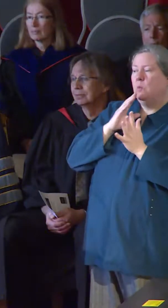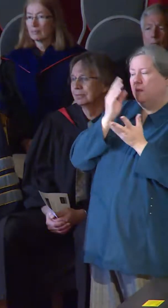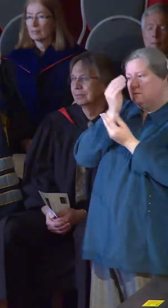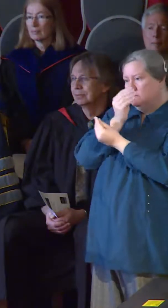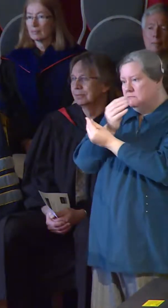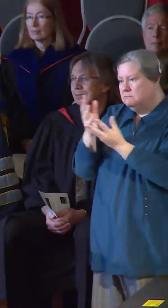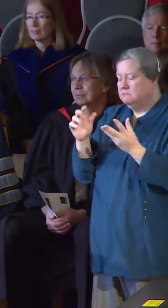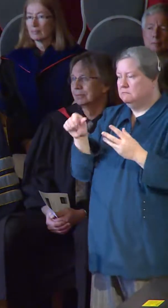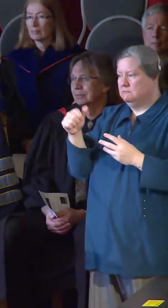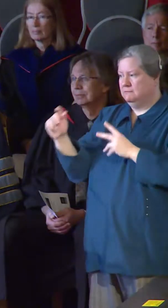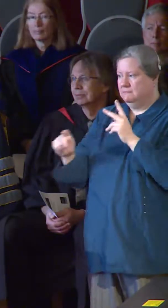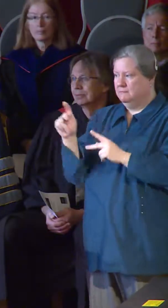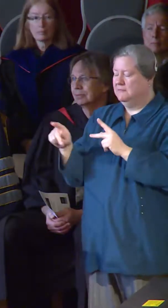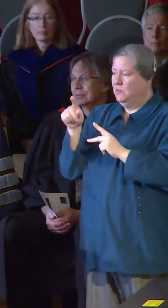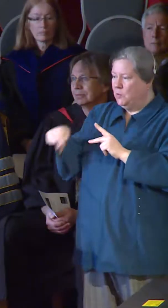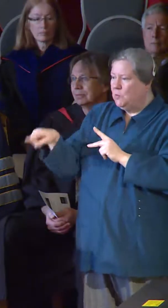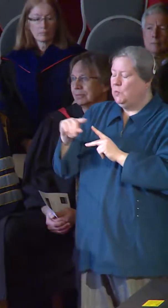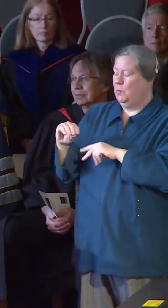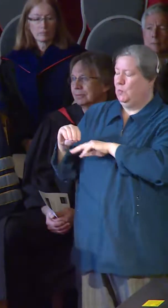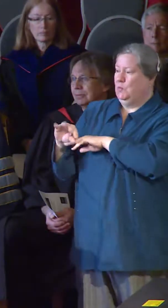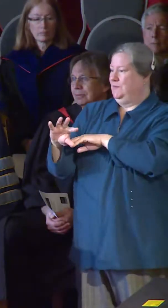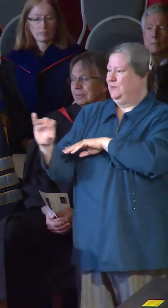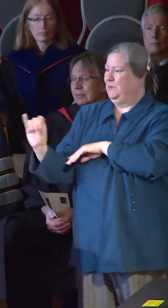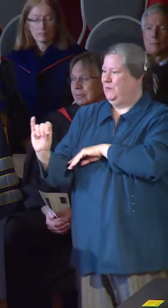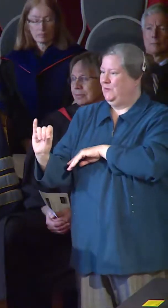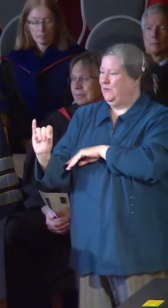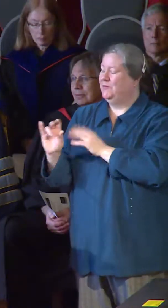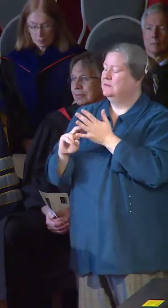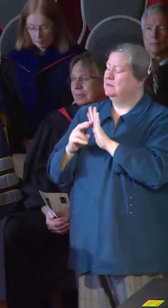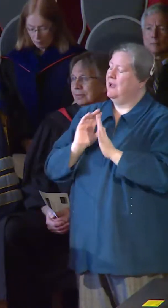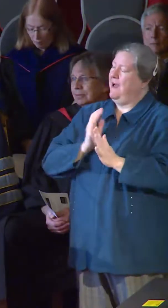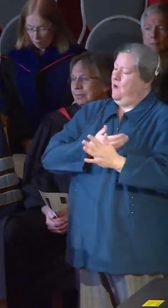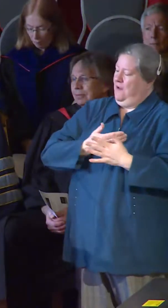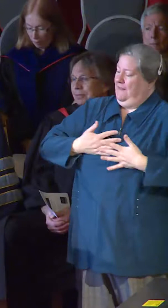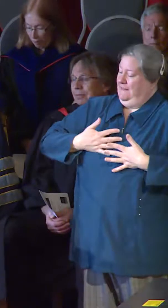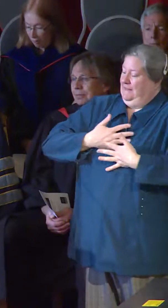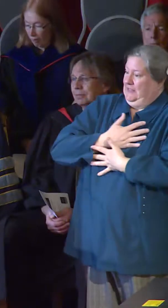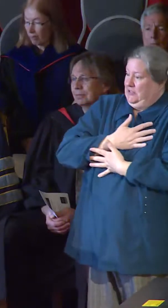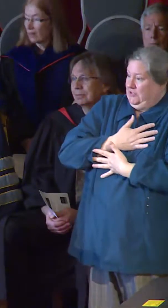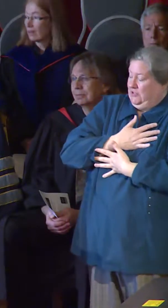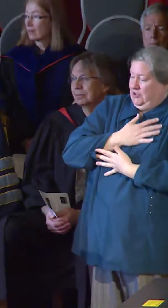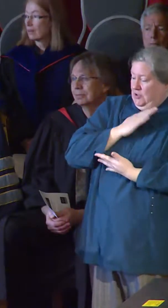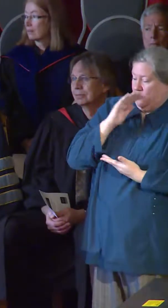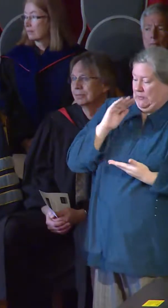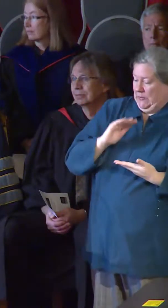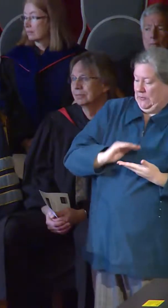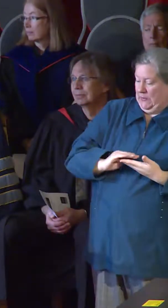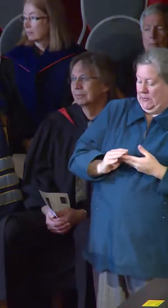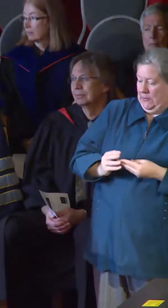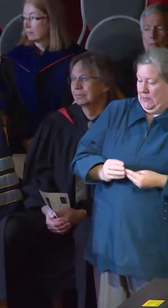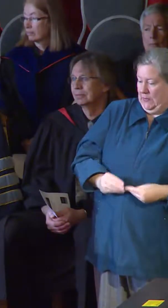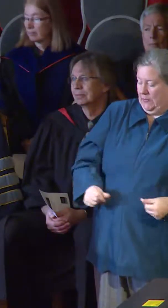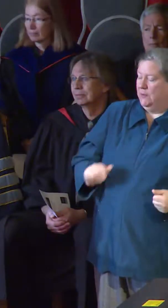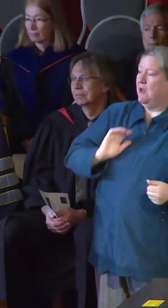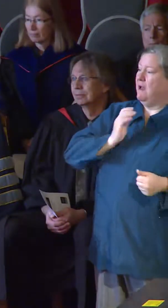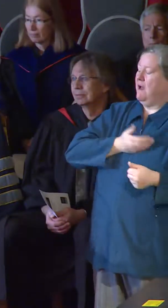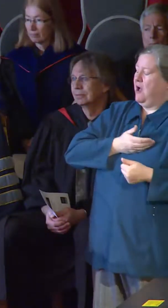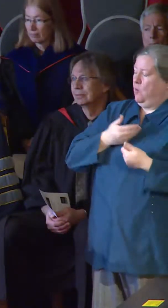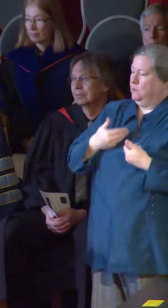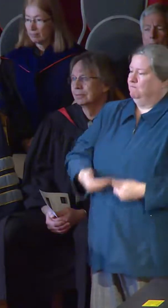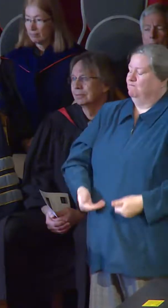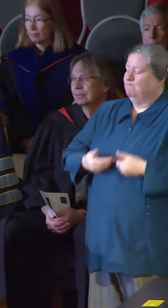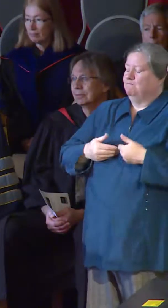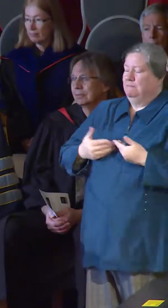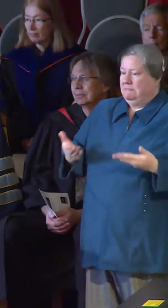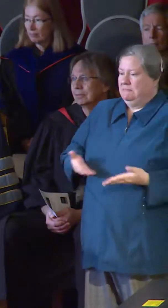same. As we are liberated from our own fear, our presence automatically liberates others.